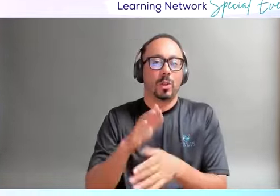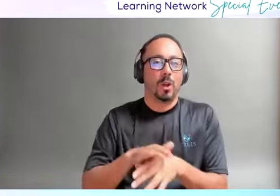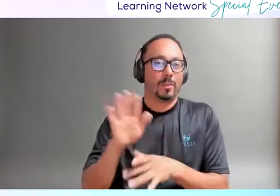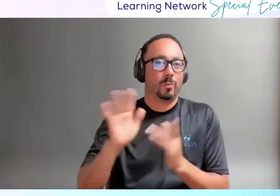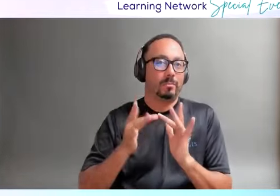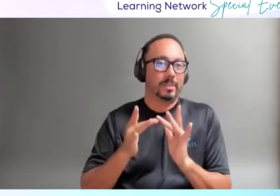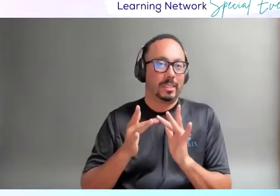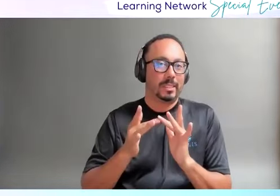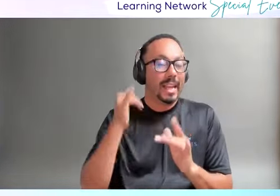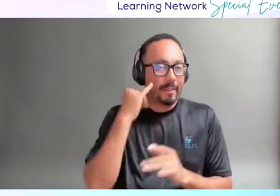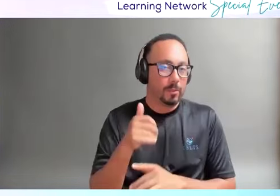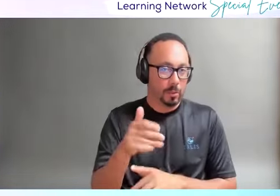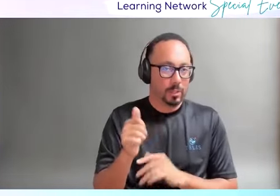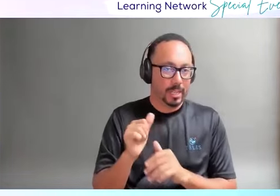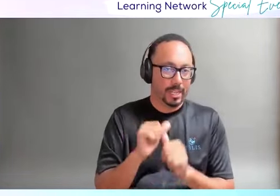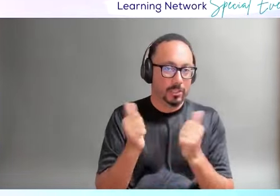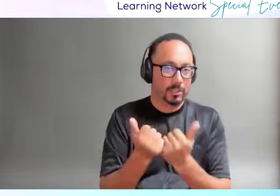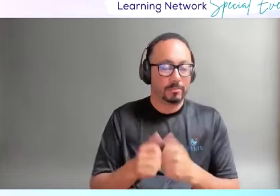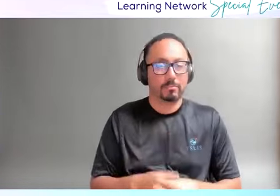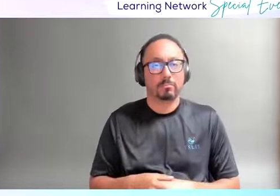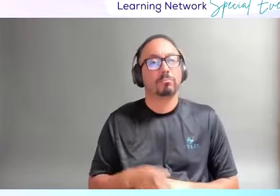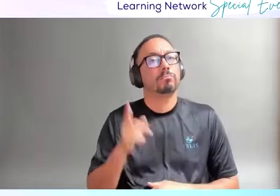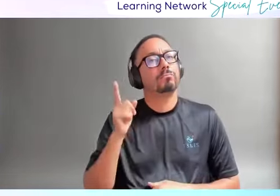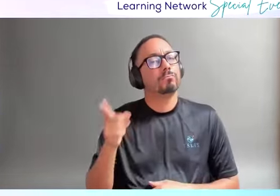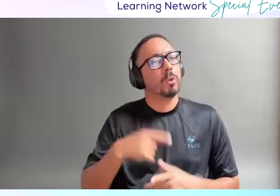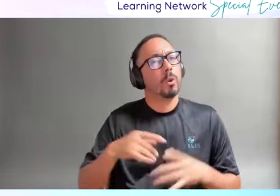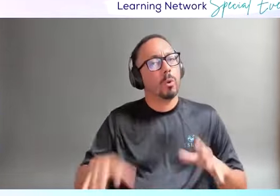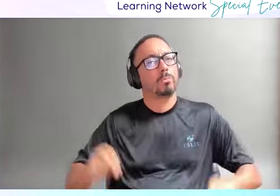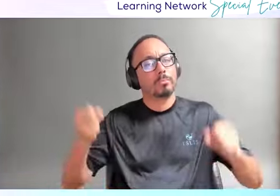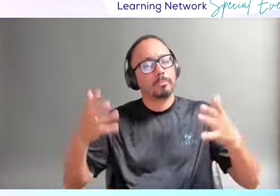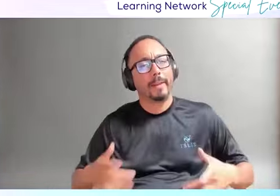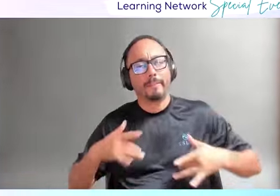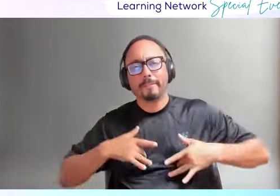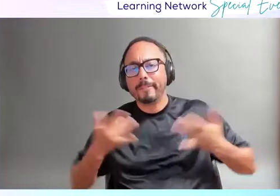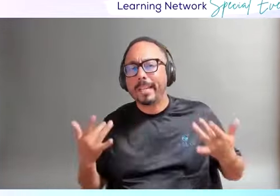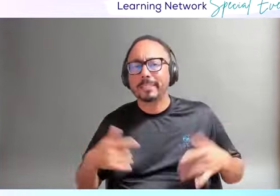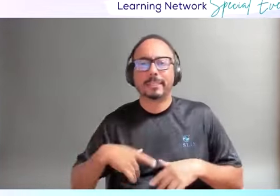And there are lots of events and other kinds of tips that you can gain from